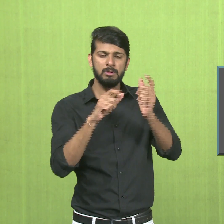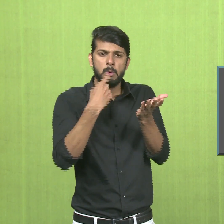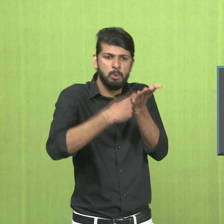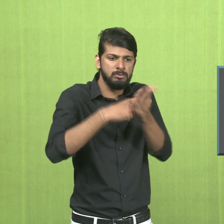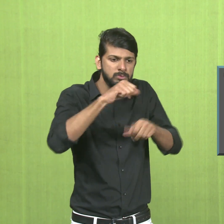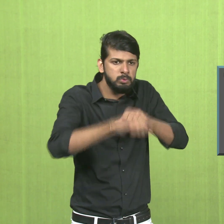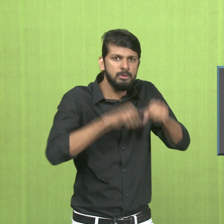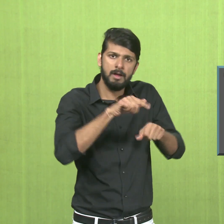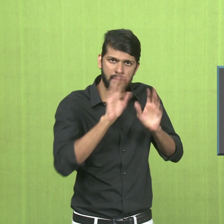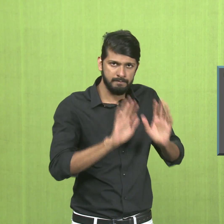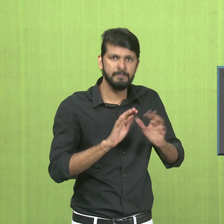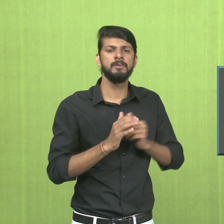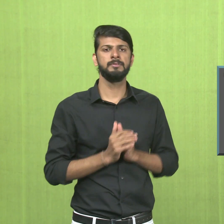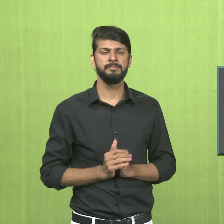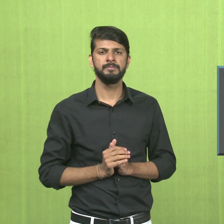The native people of